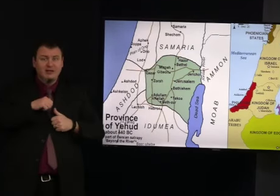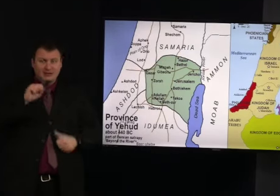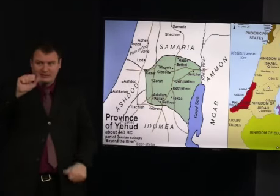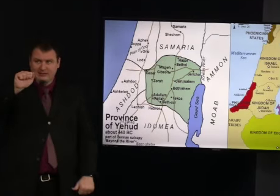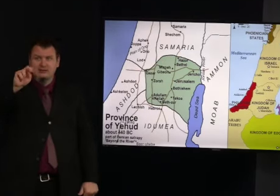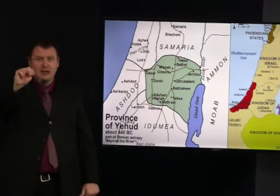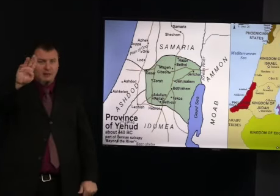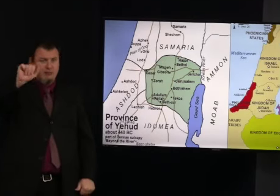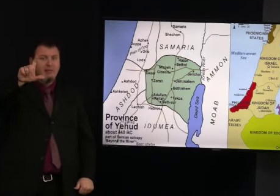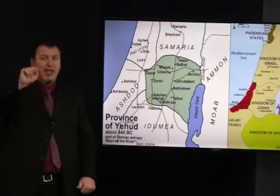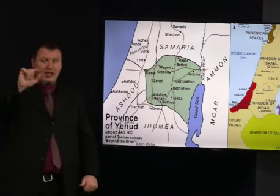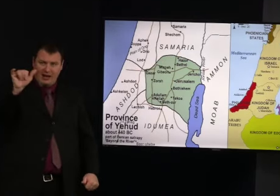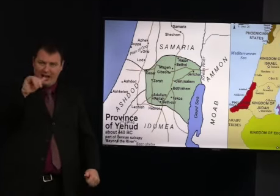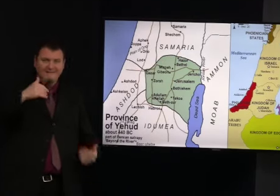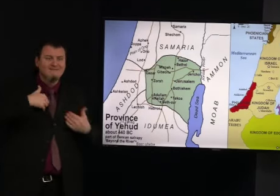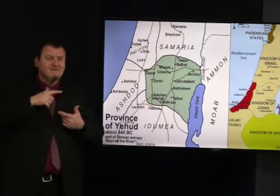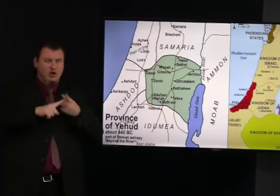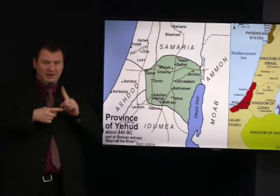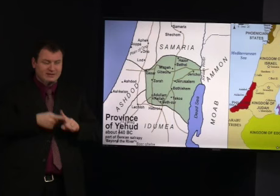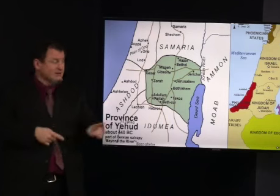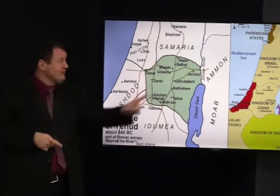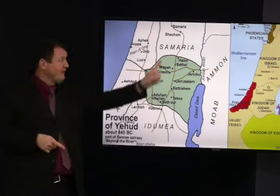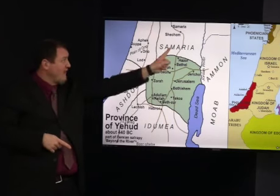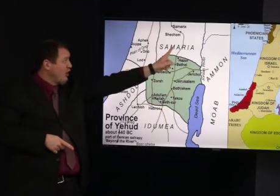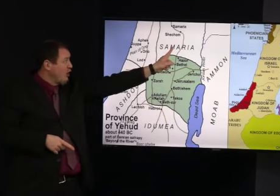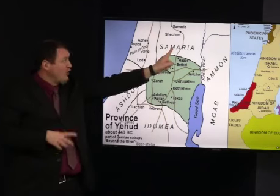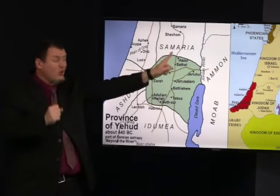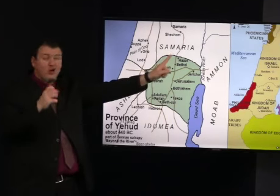Sanballat has friends up here on the north in the Samaria.